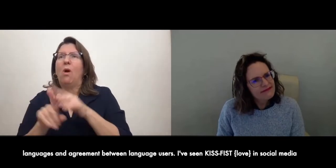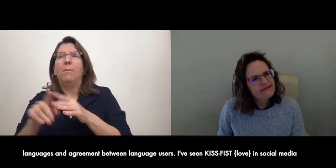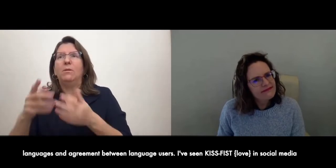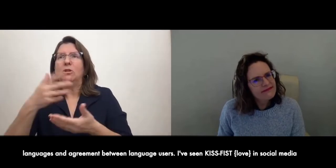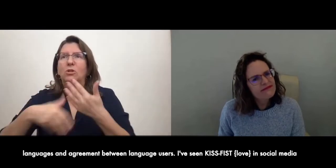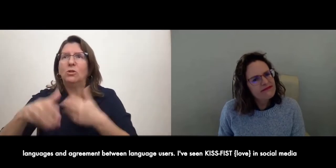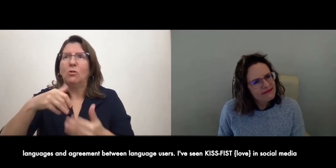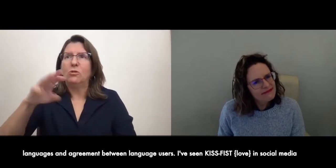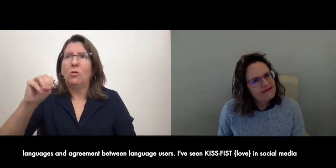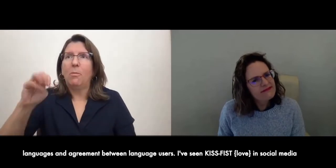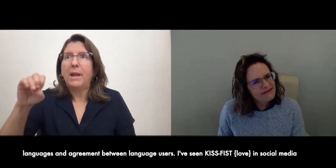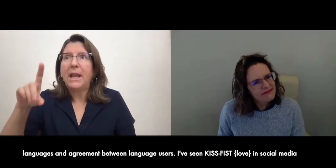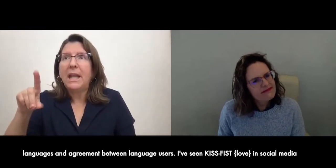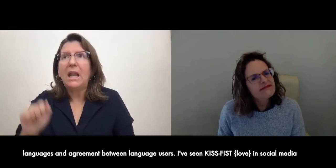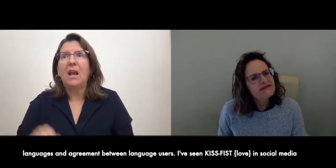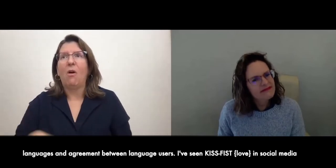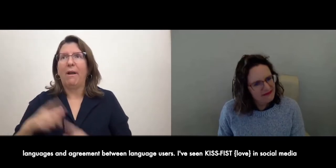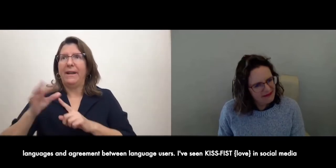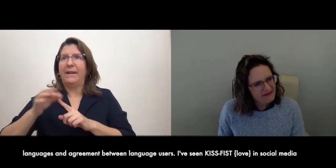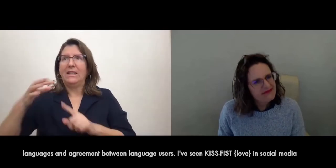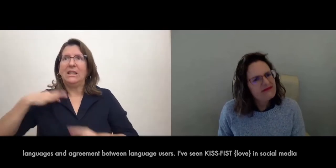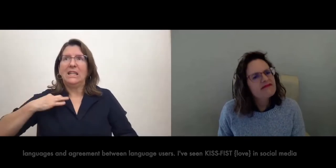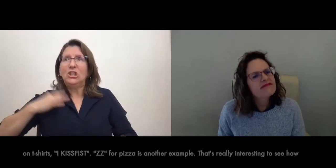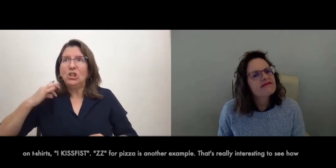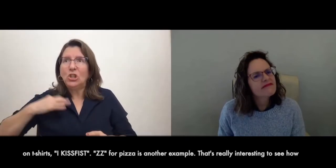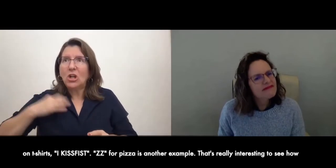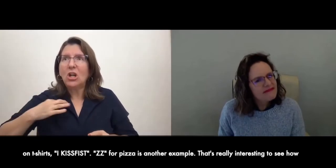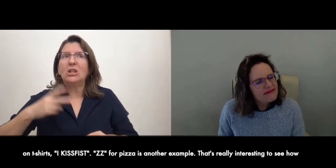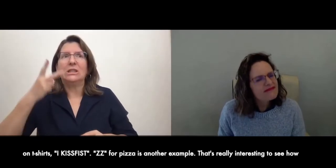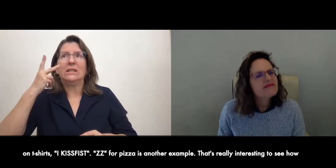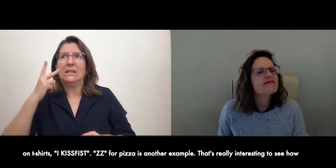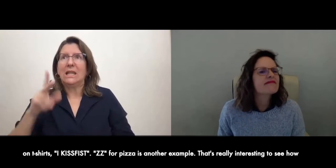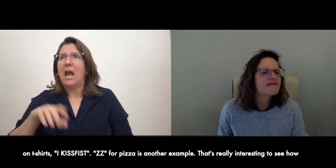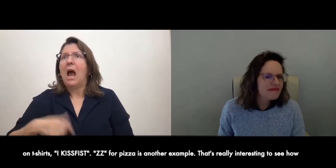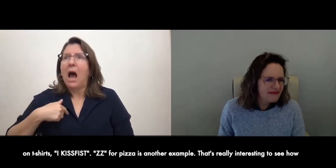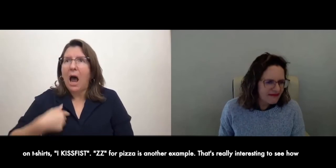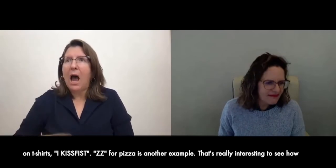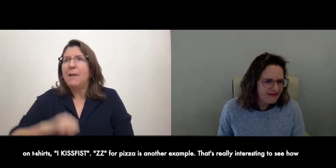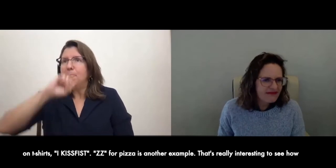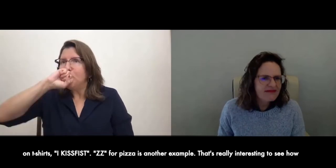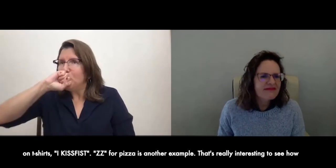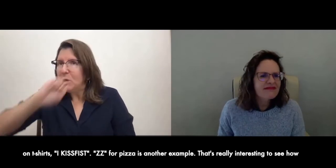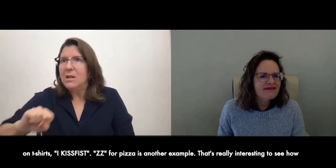fist in social media, on t-shirts. I kiss fist